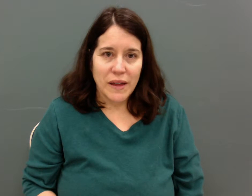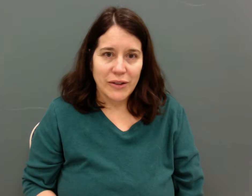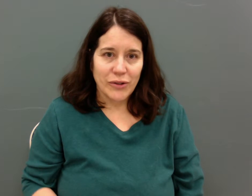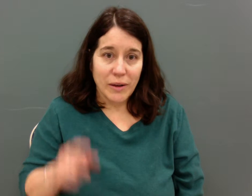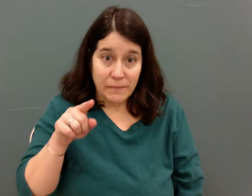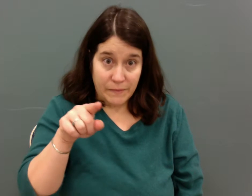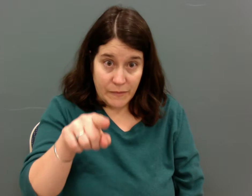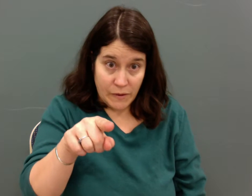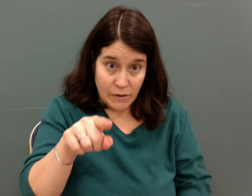is, okay?